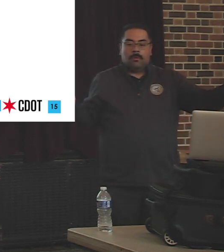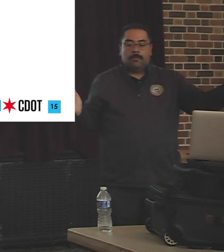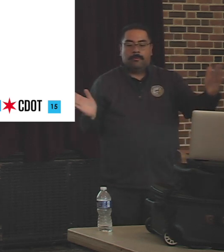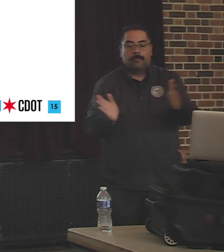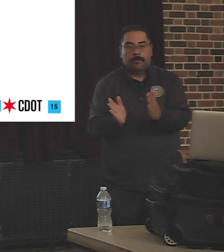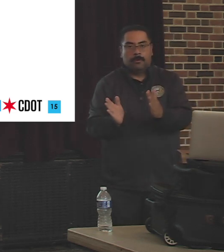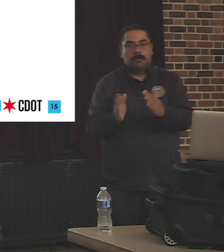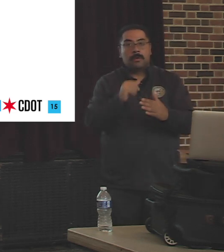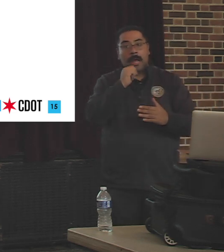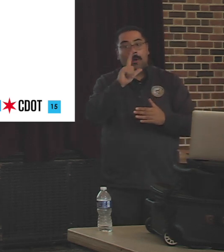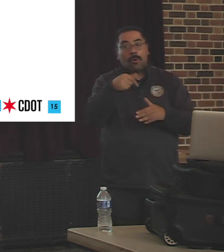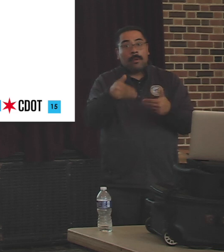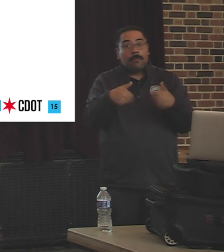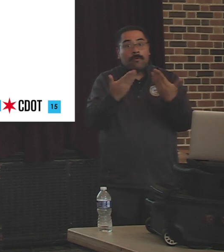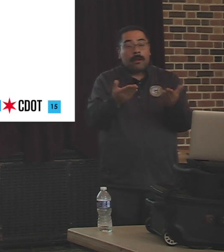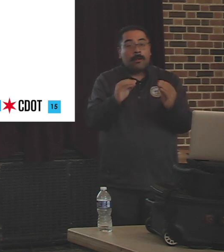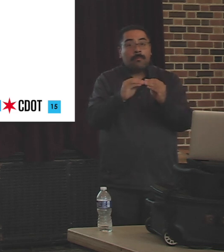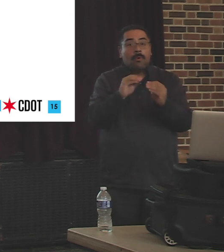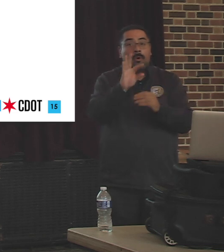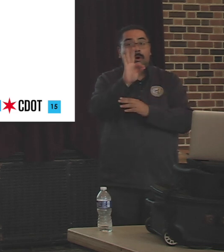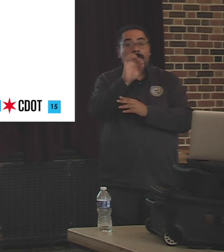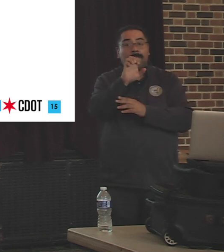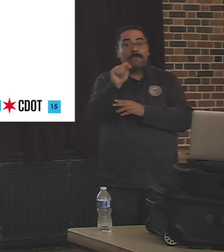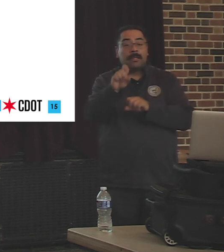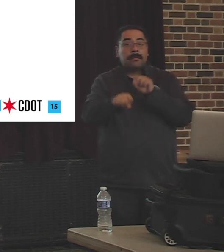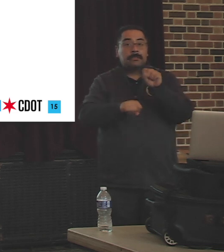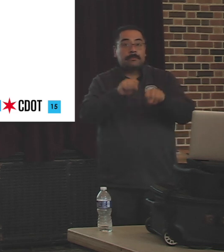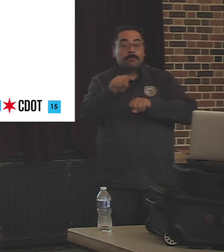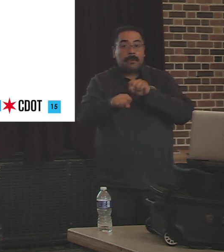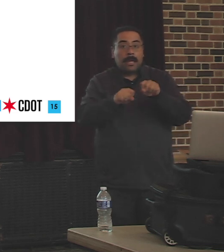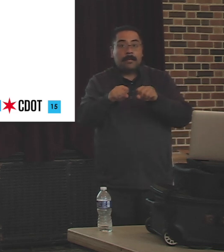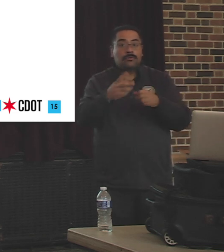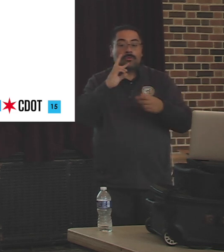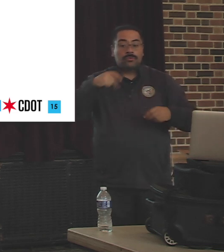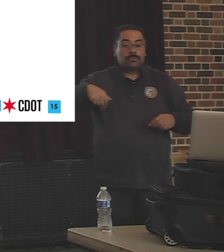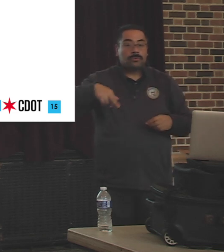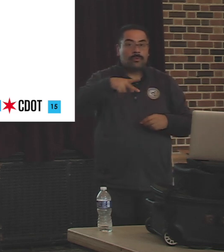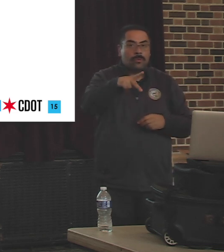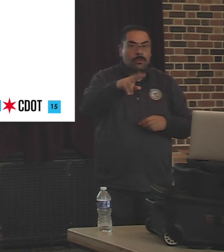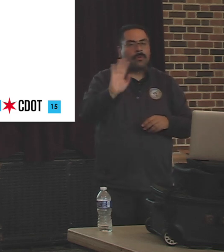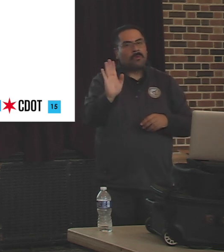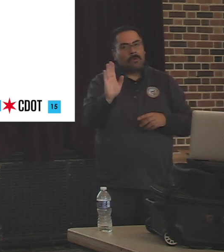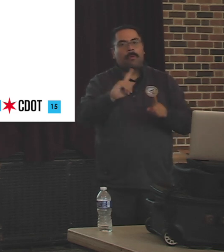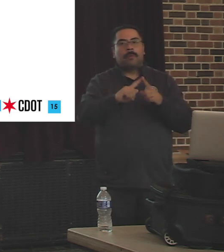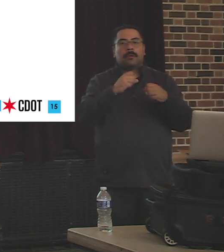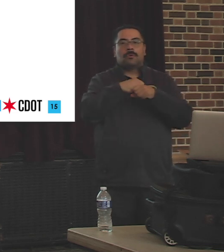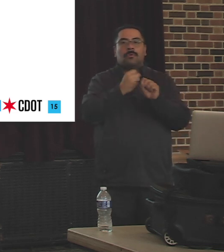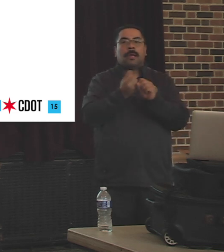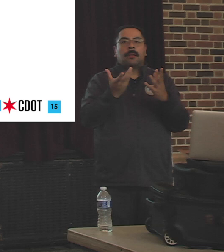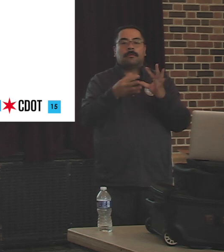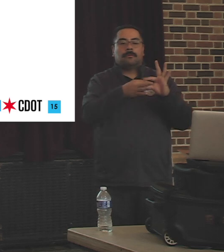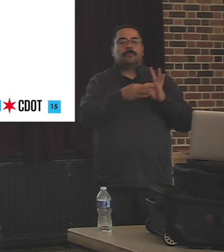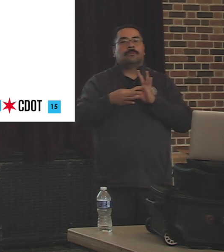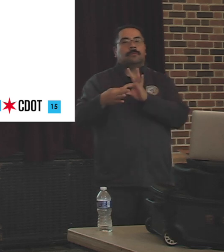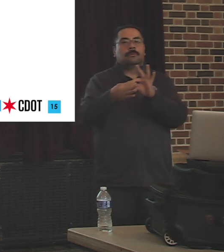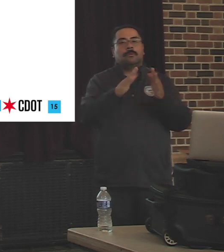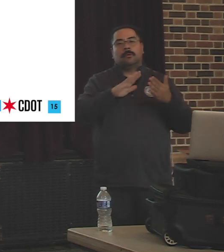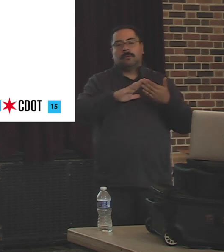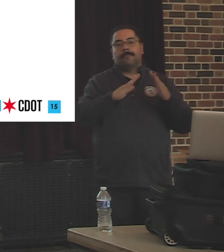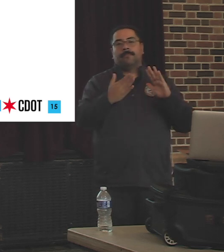couple of feet of space for somebody to ride a bike or to get you across the street, but it's about creating a community